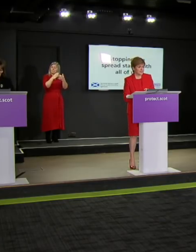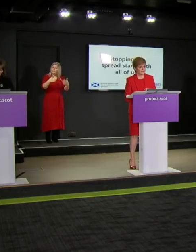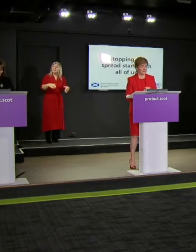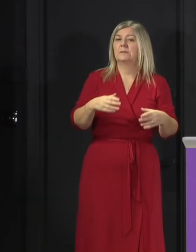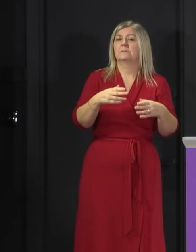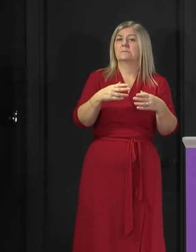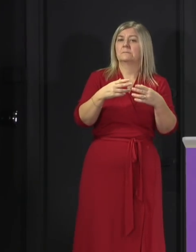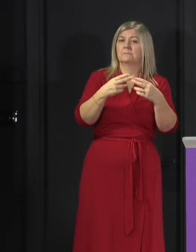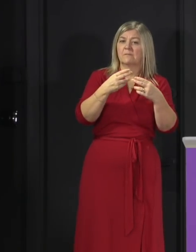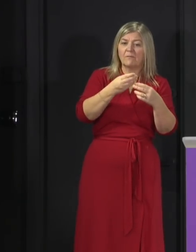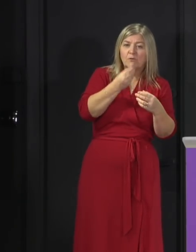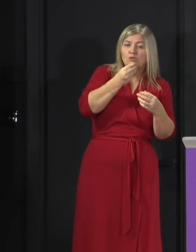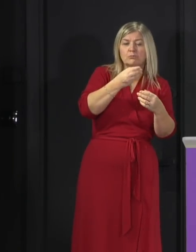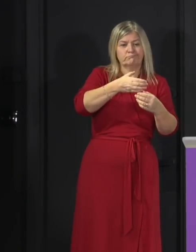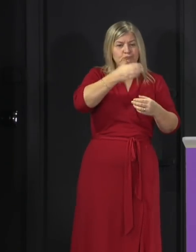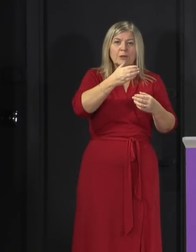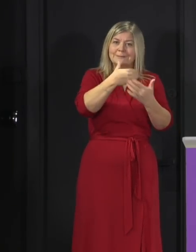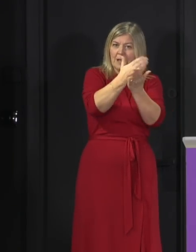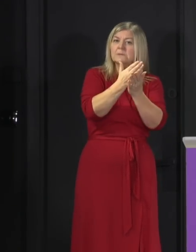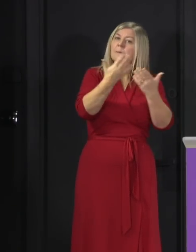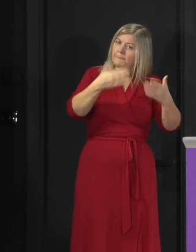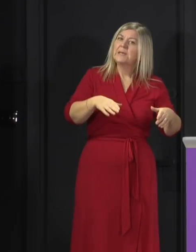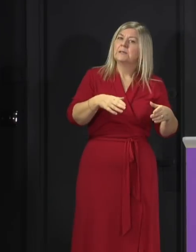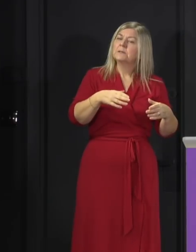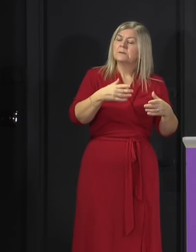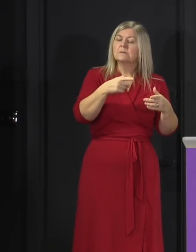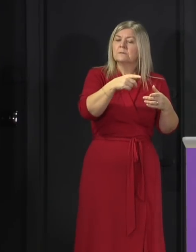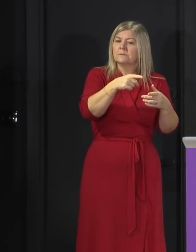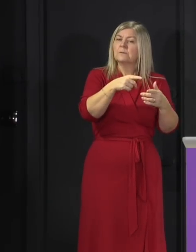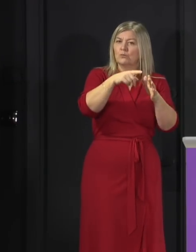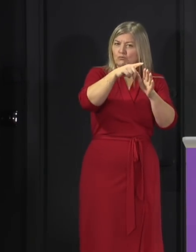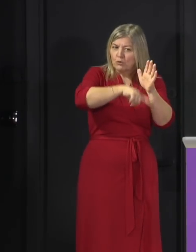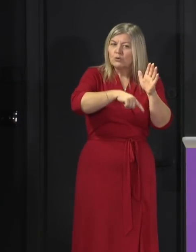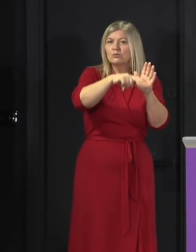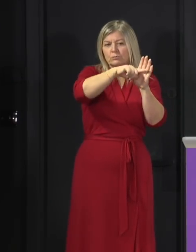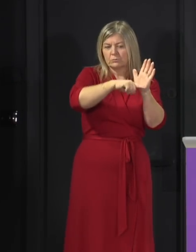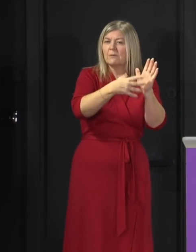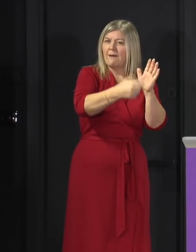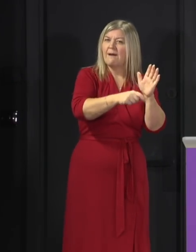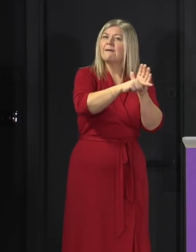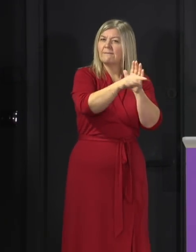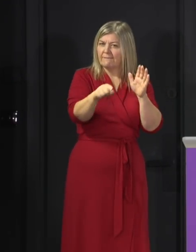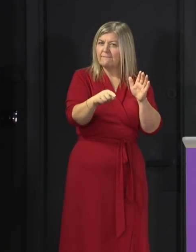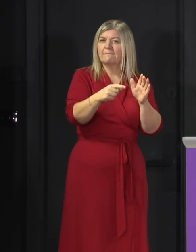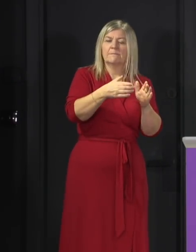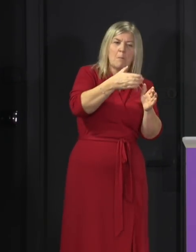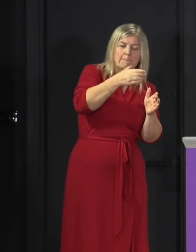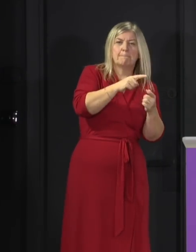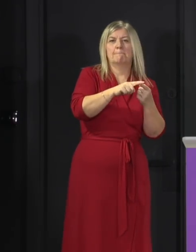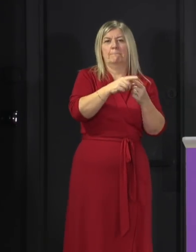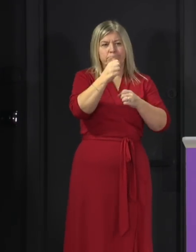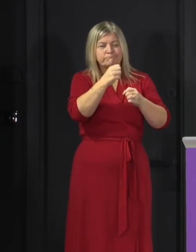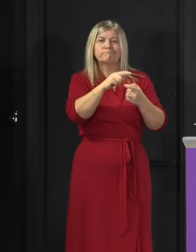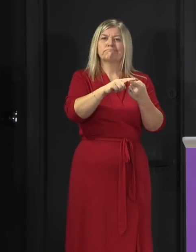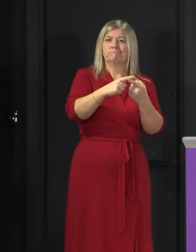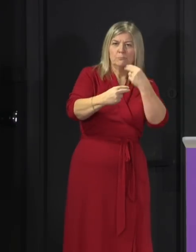hospitality sector, as there is with other sectors, and the rules around hospitality, in whatever level an area is